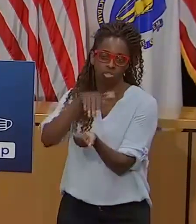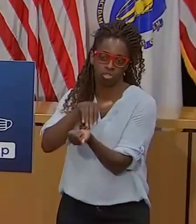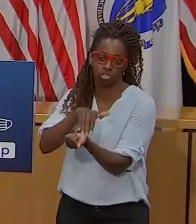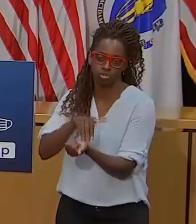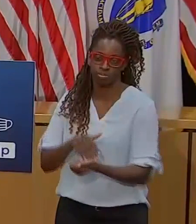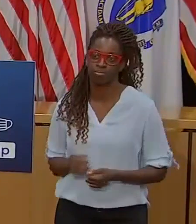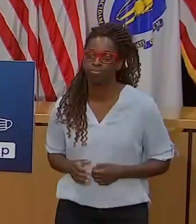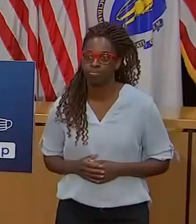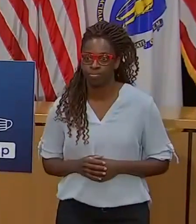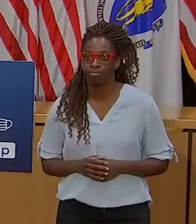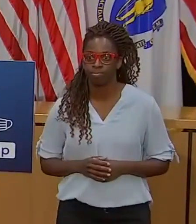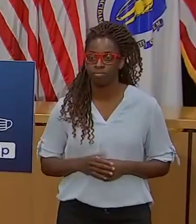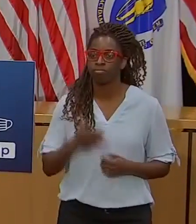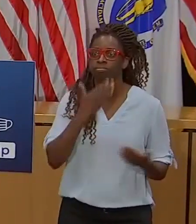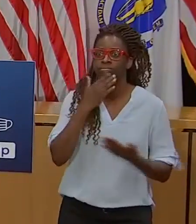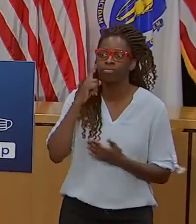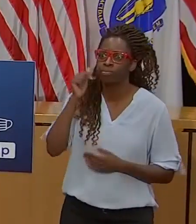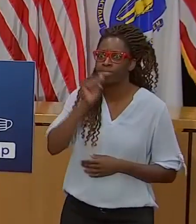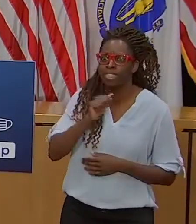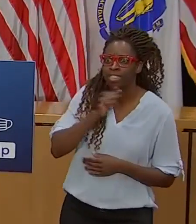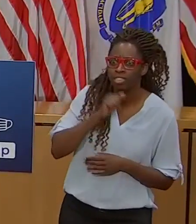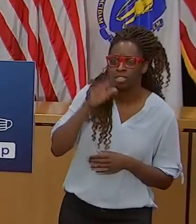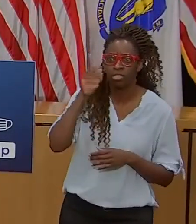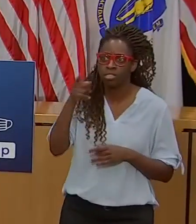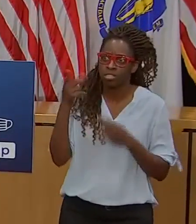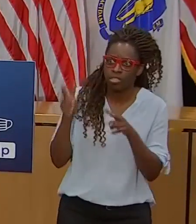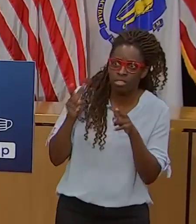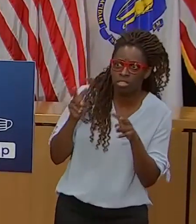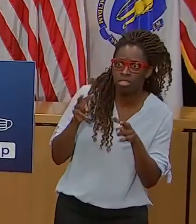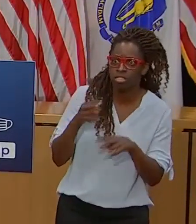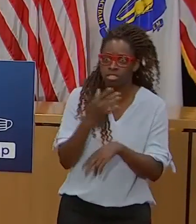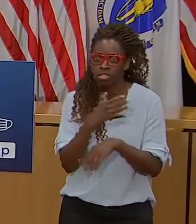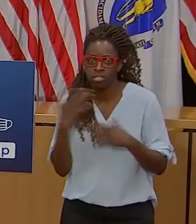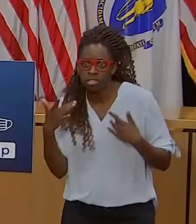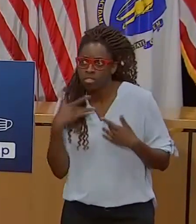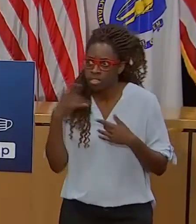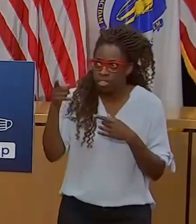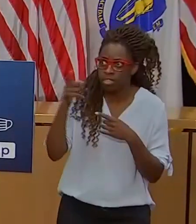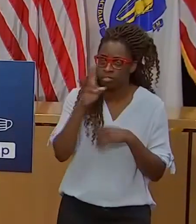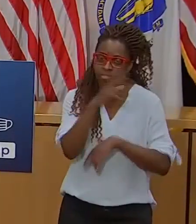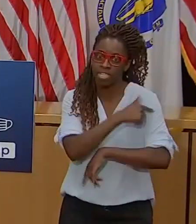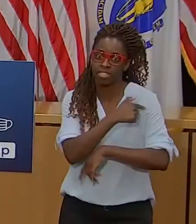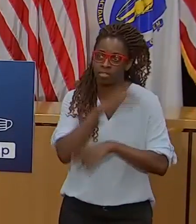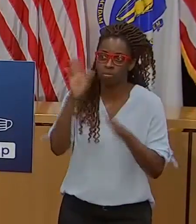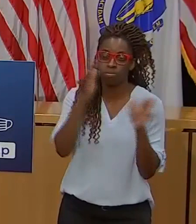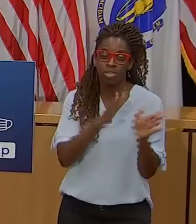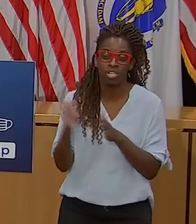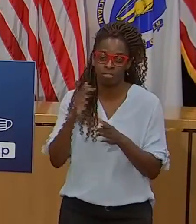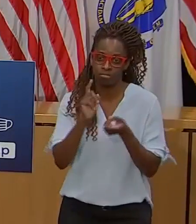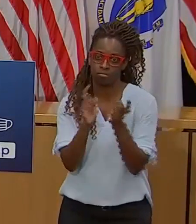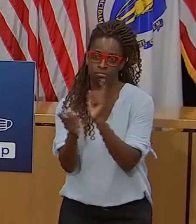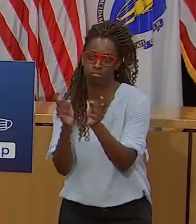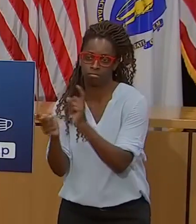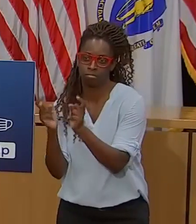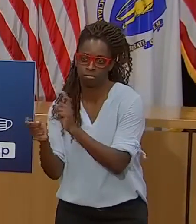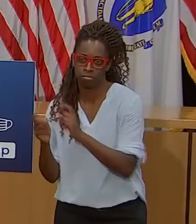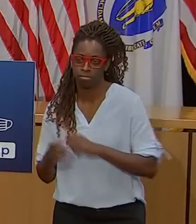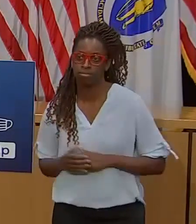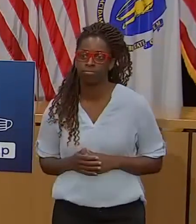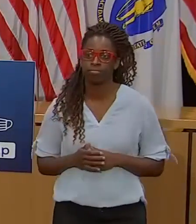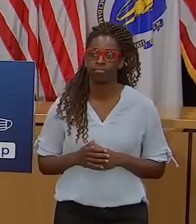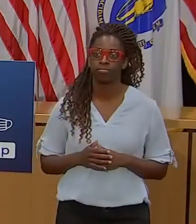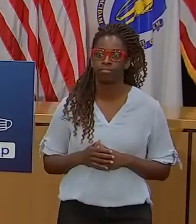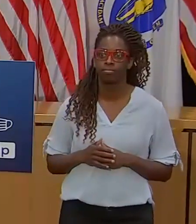process. The availability of a COVID-19 vaccine obviously provides much needed hope and relief for